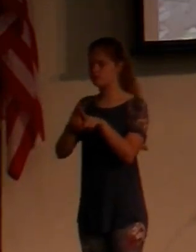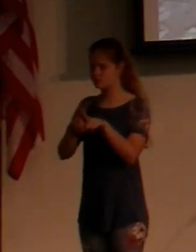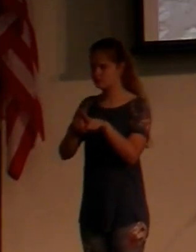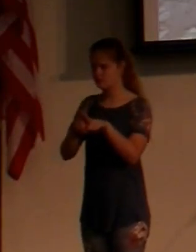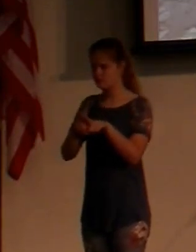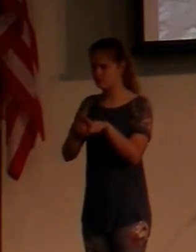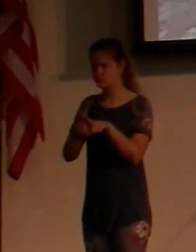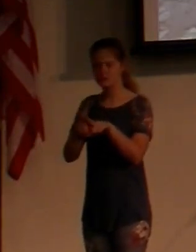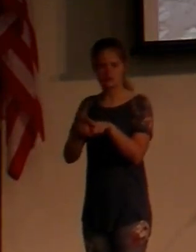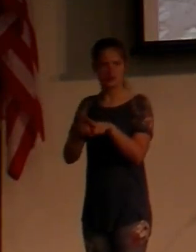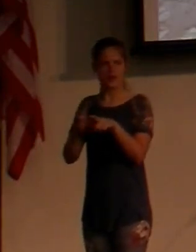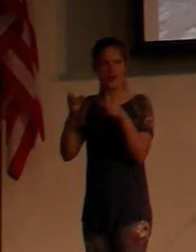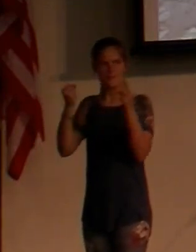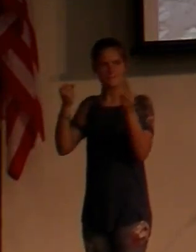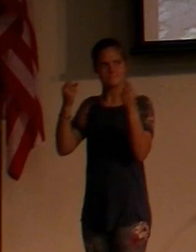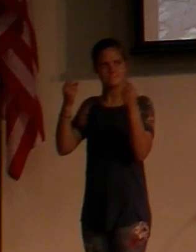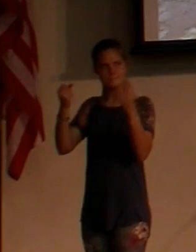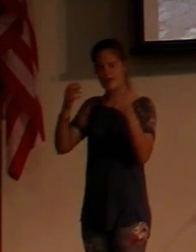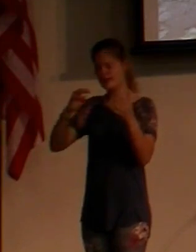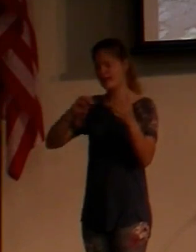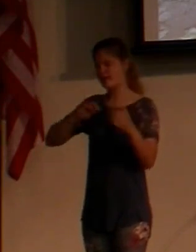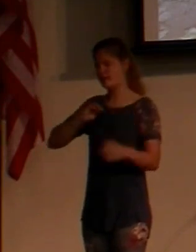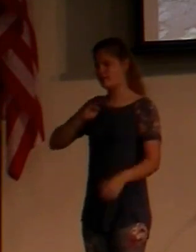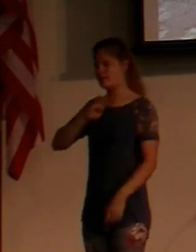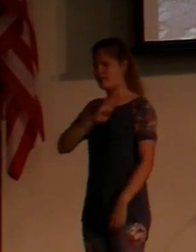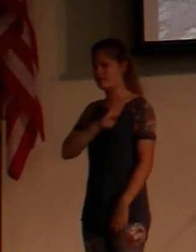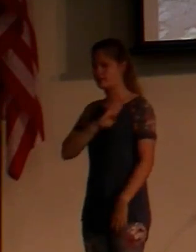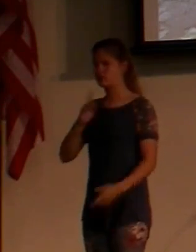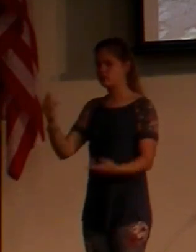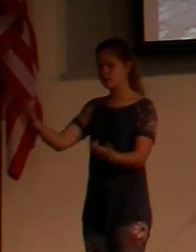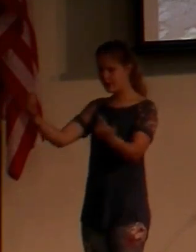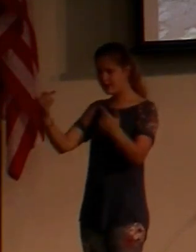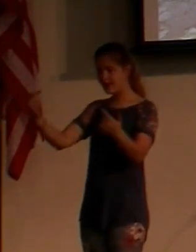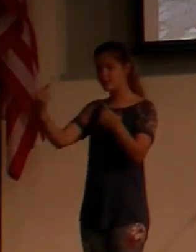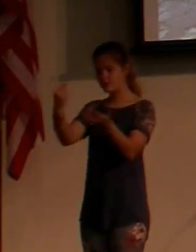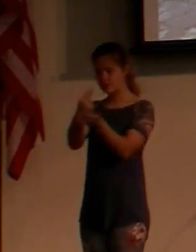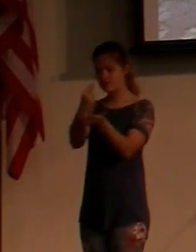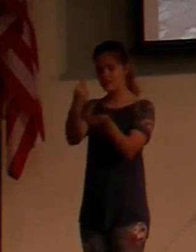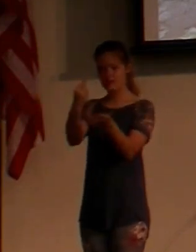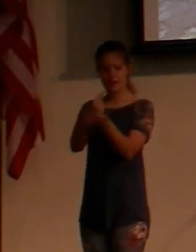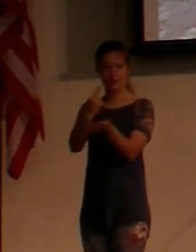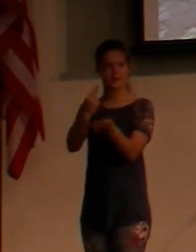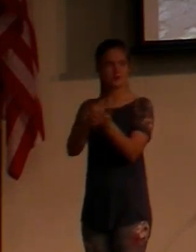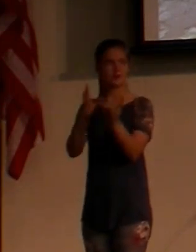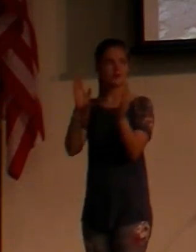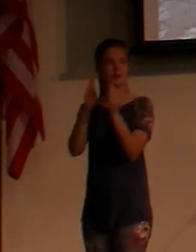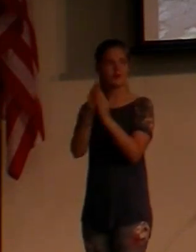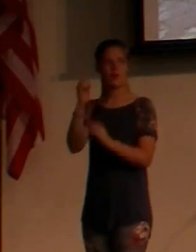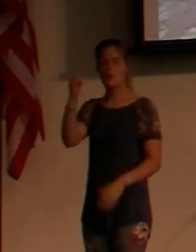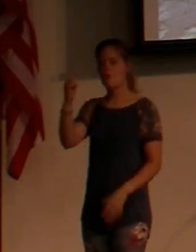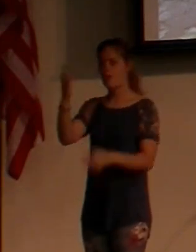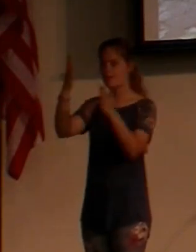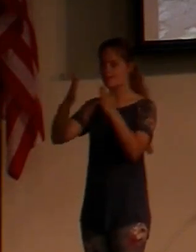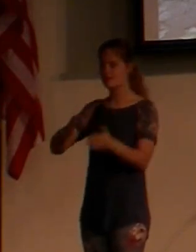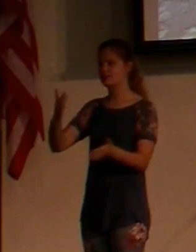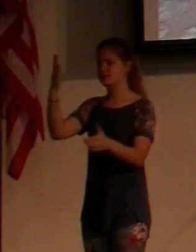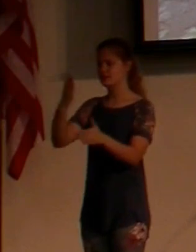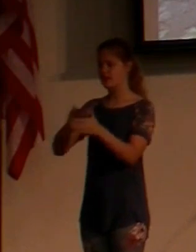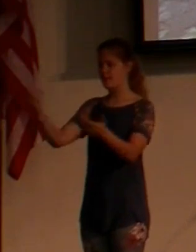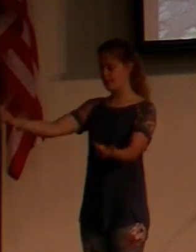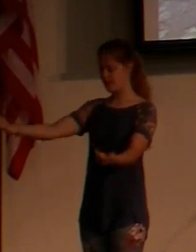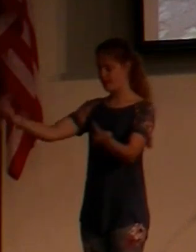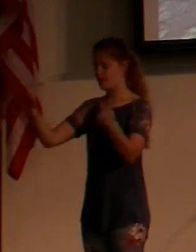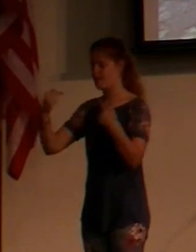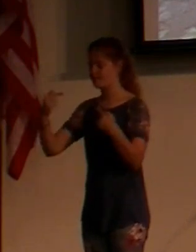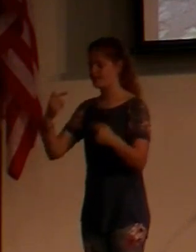And so many of these members ended up coming to those gospel meetings. We even met with one individual who had stopped coming, and she says,